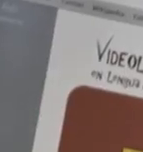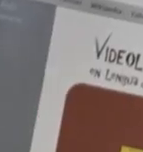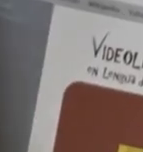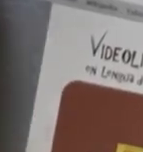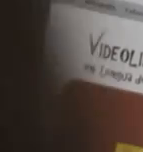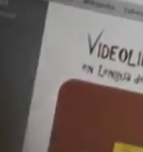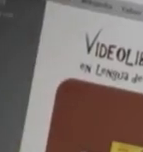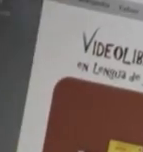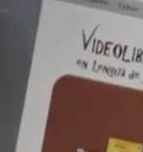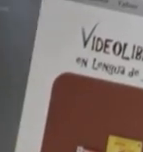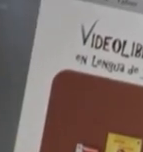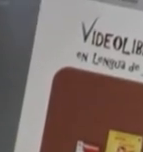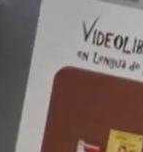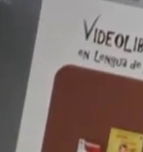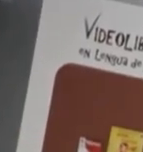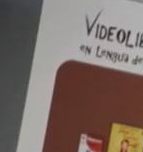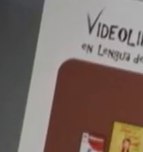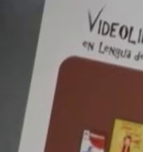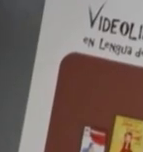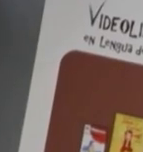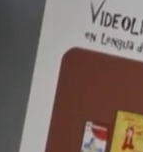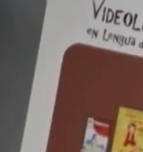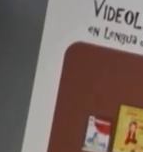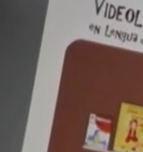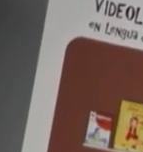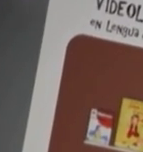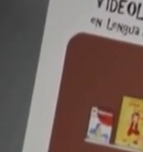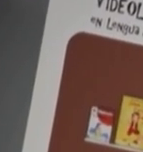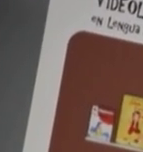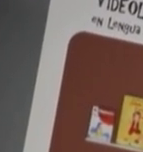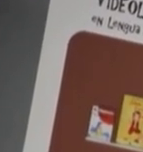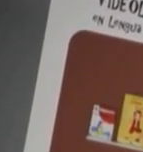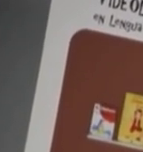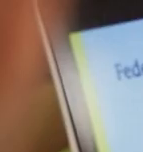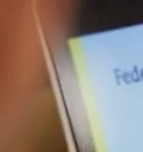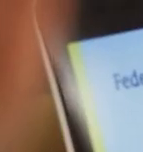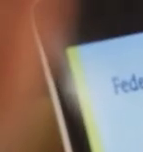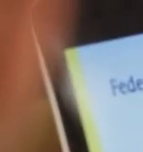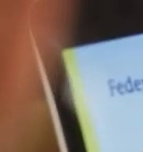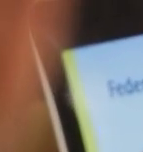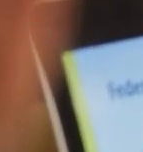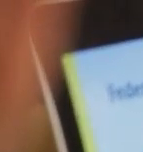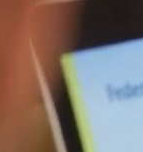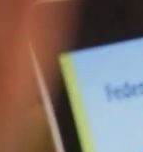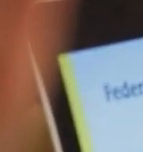there she first discovered video books and became the first child to appear in them.